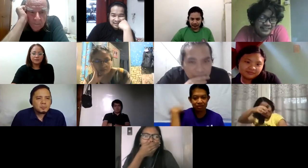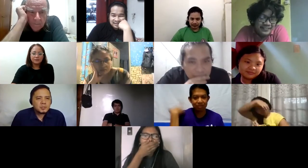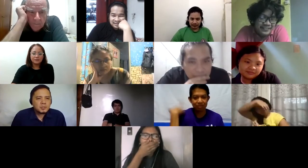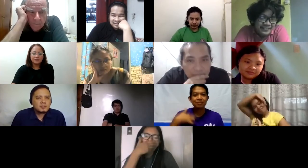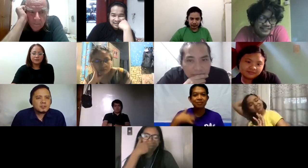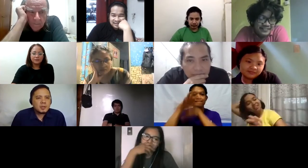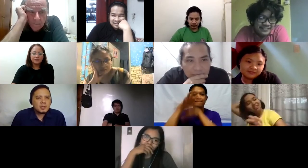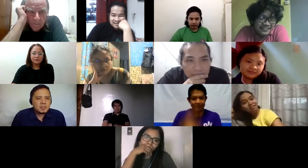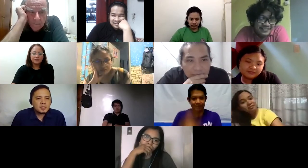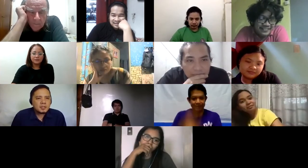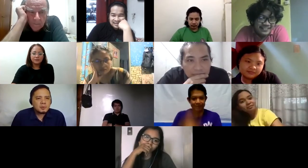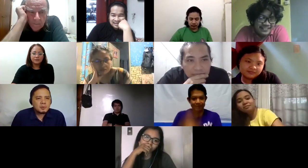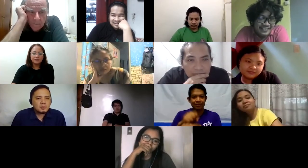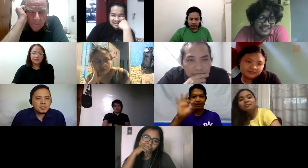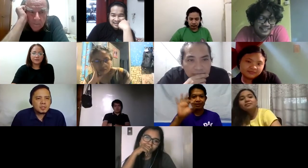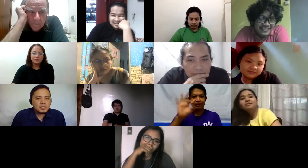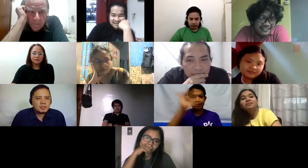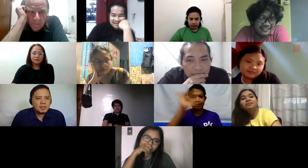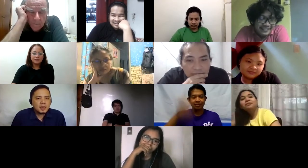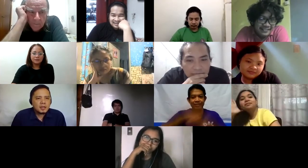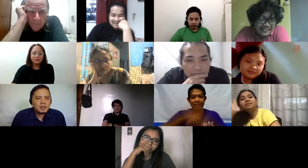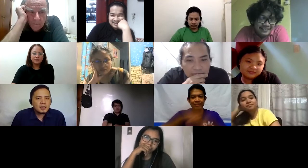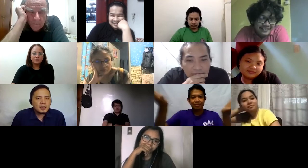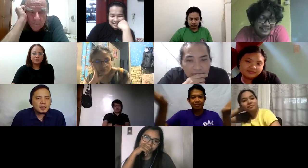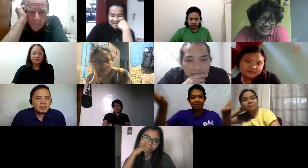perceived to be used in the community, and that's